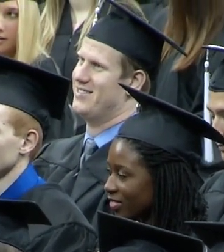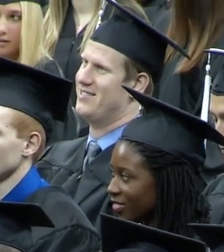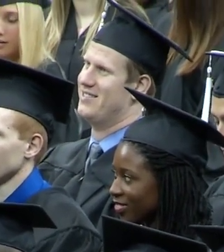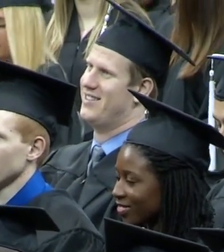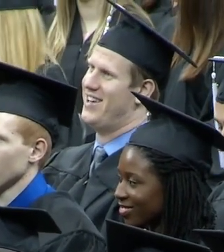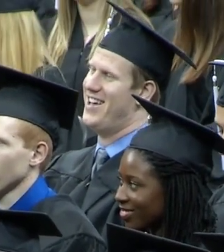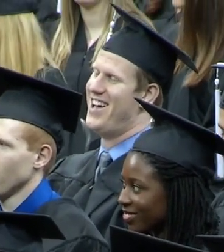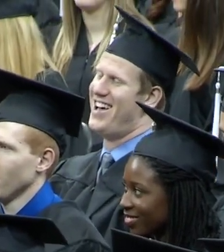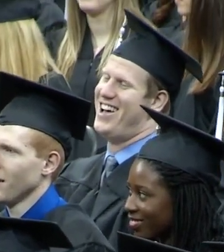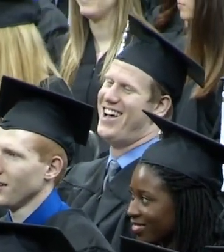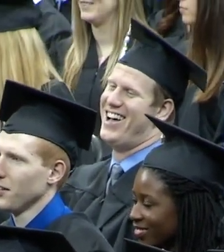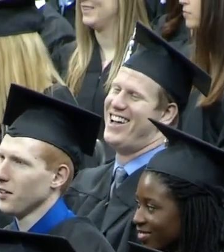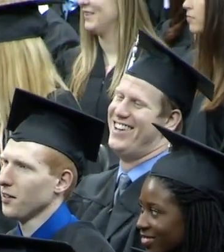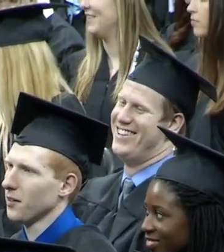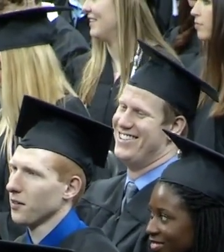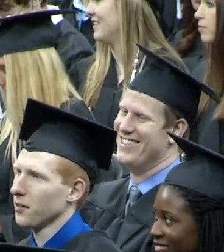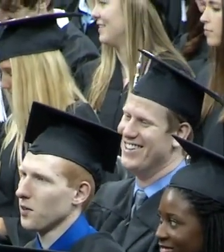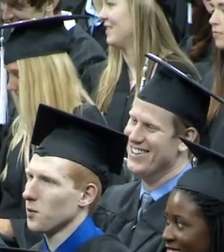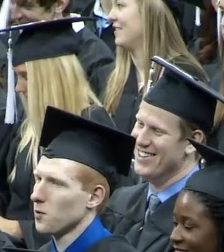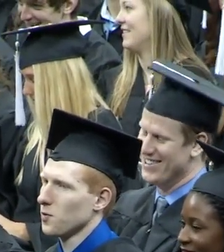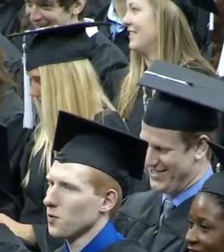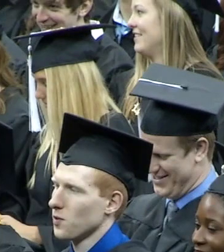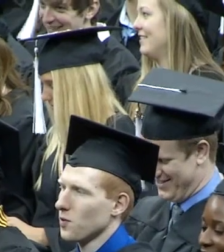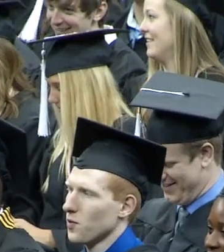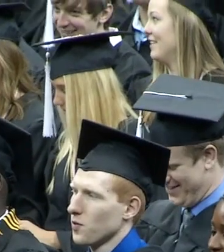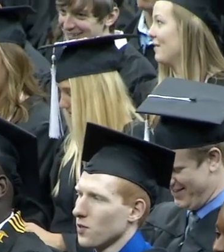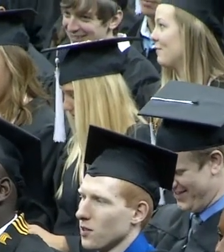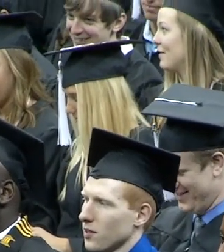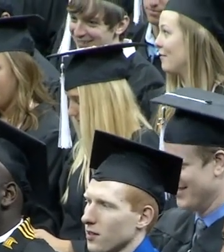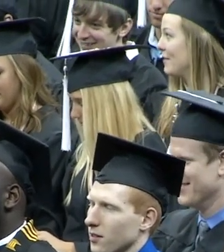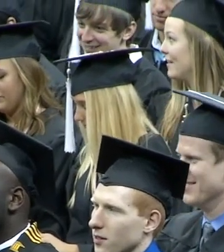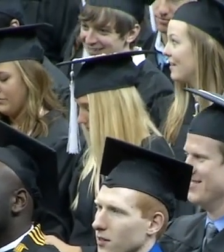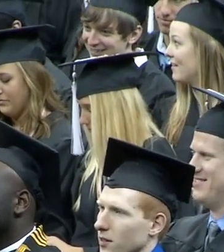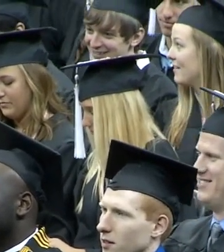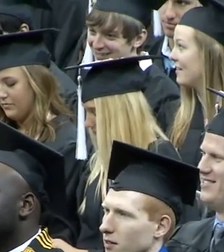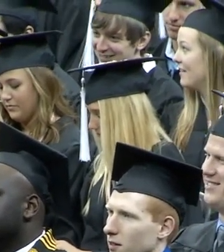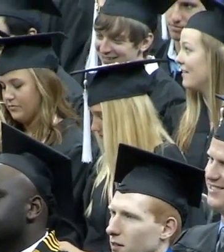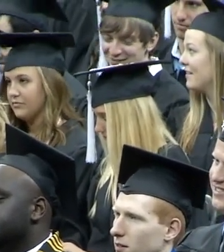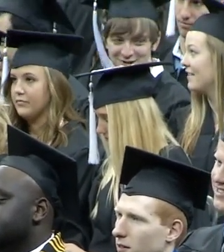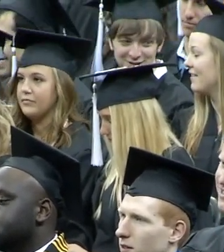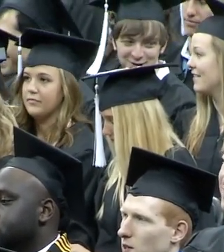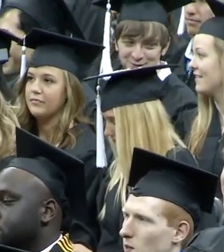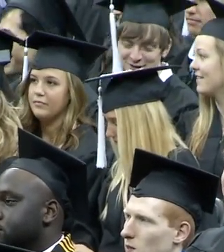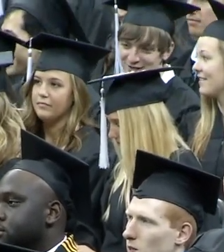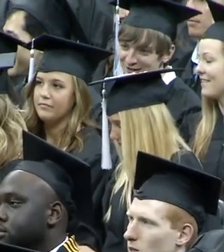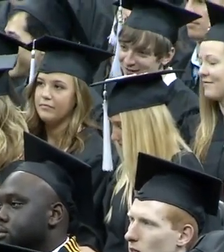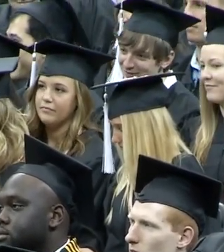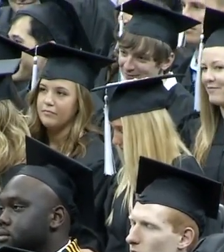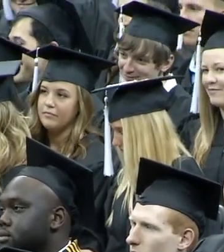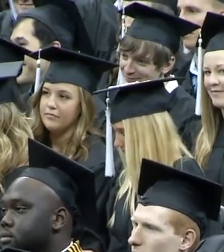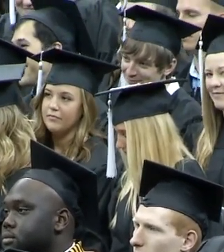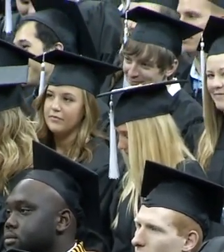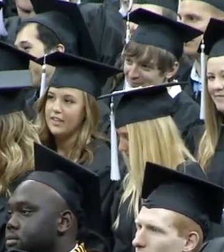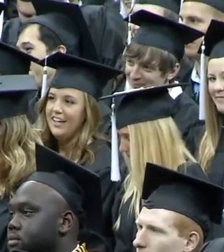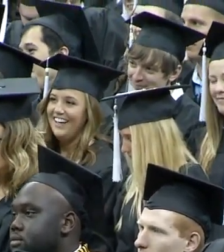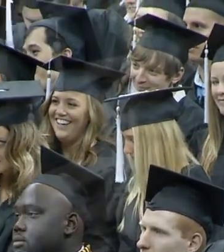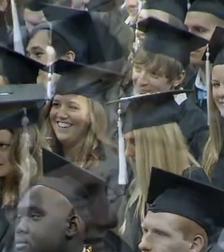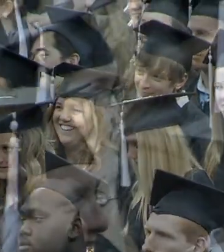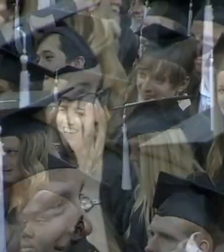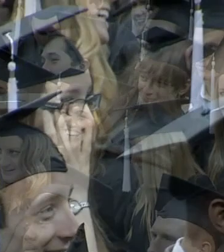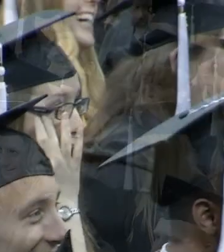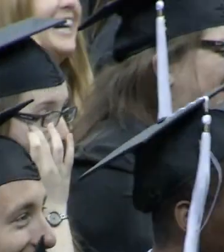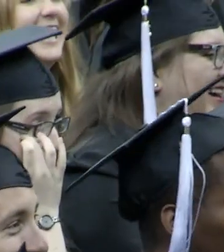Hoth, then you can handle anything. So take it from a highly educated man wearing a beret and a blue